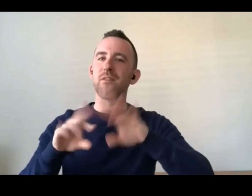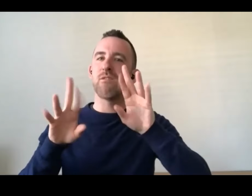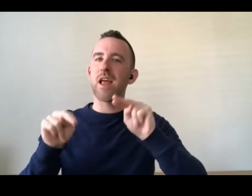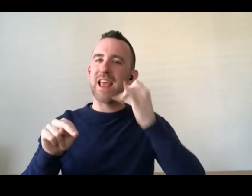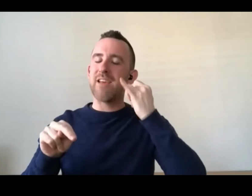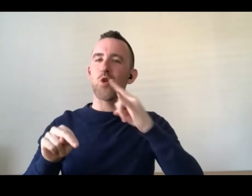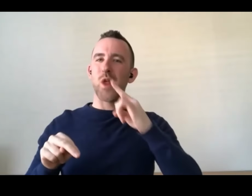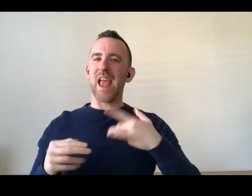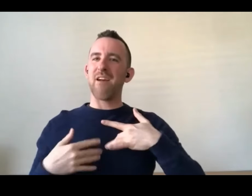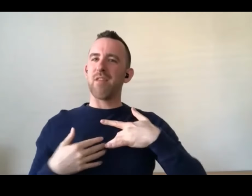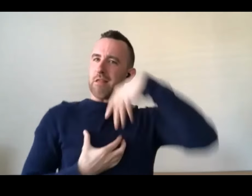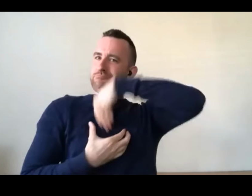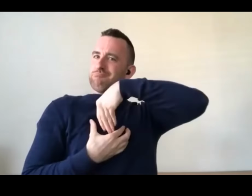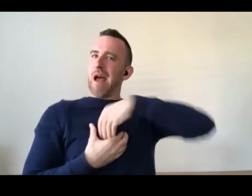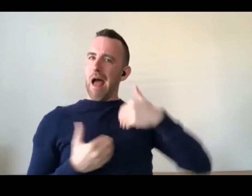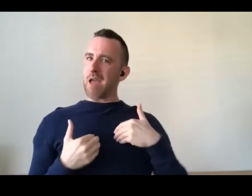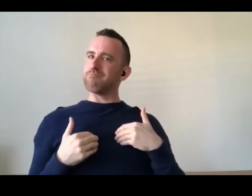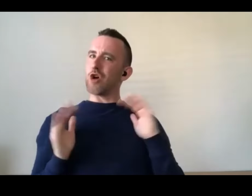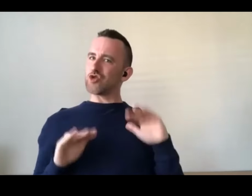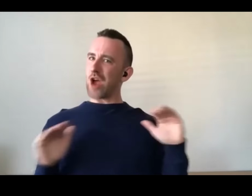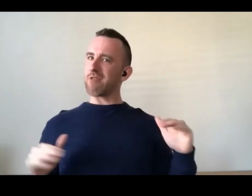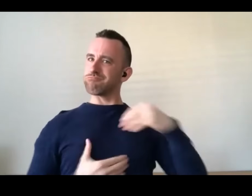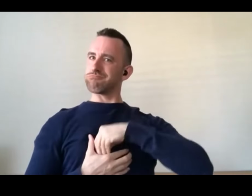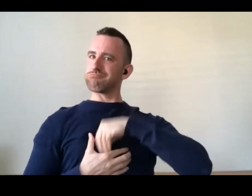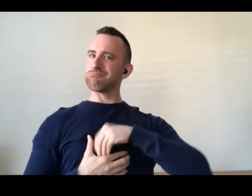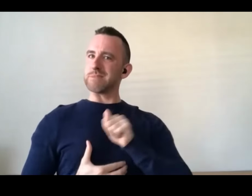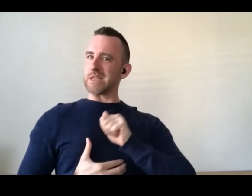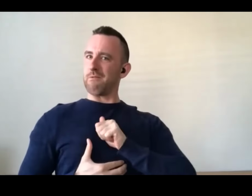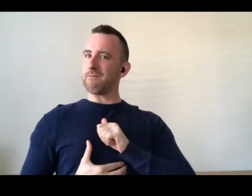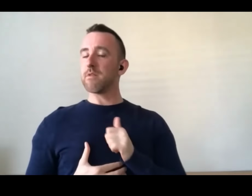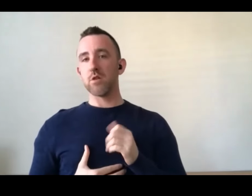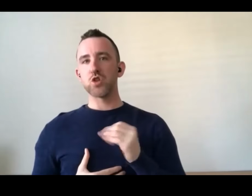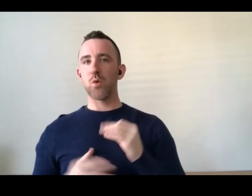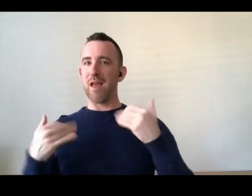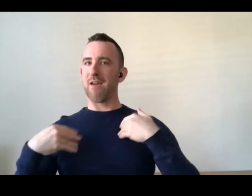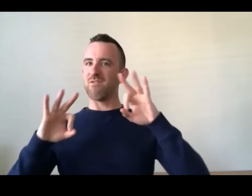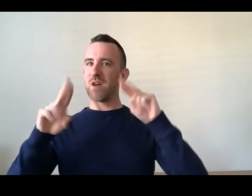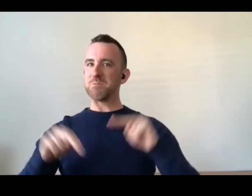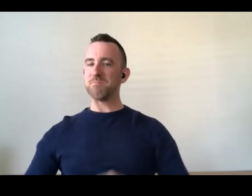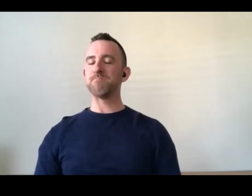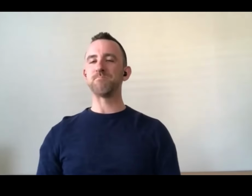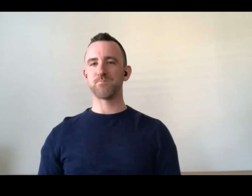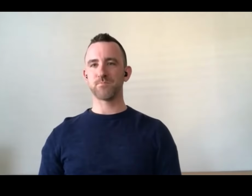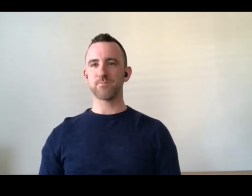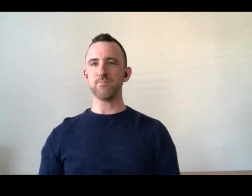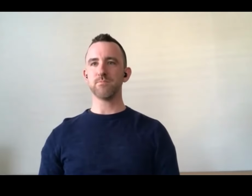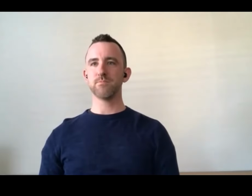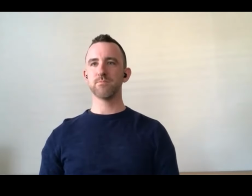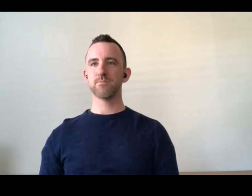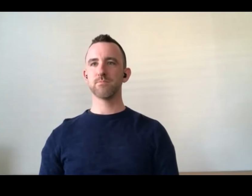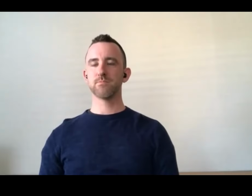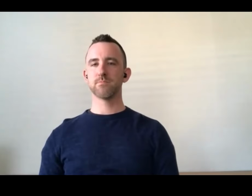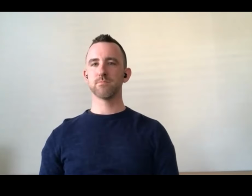spirit of childlike wonder and just having some fun.